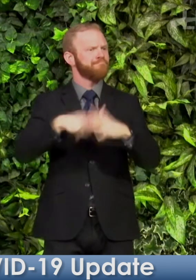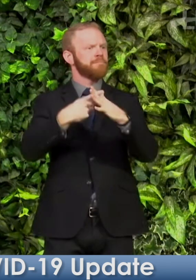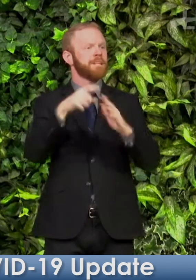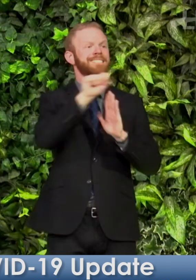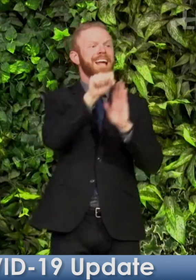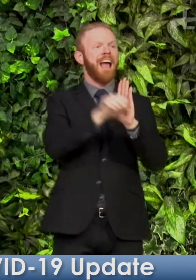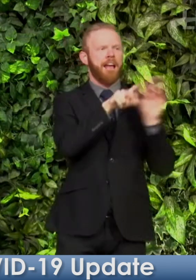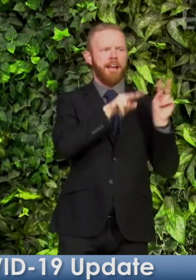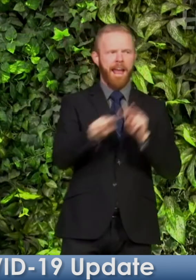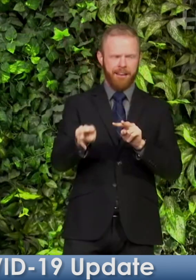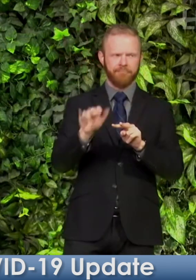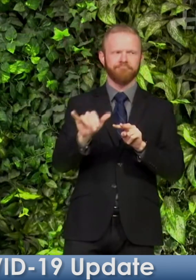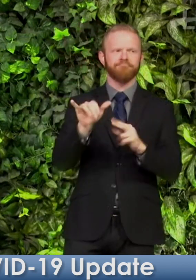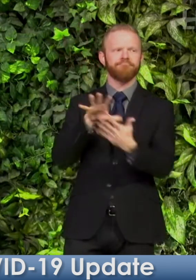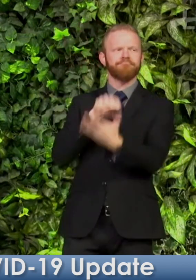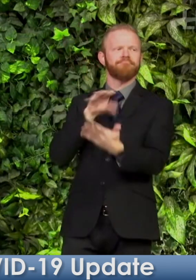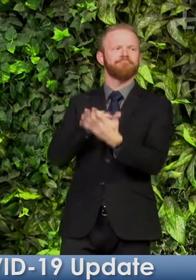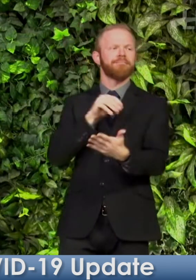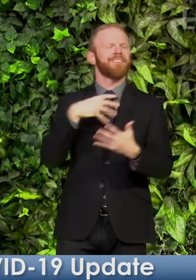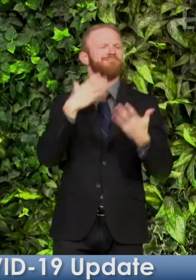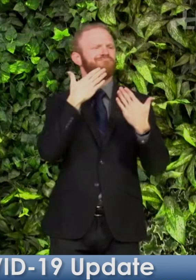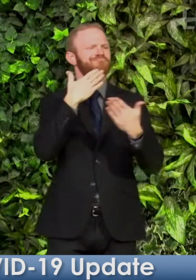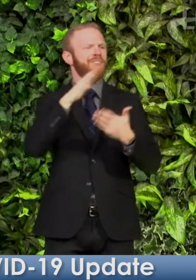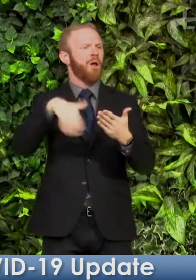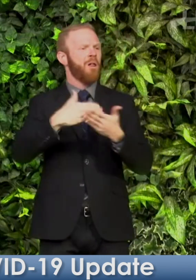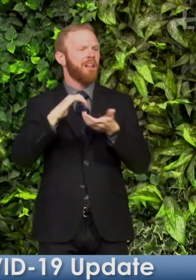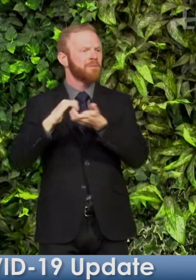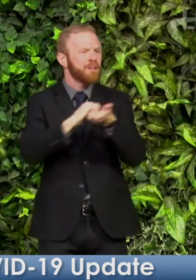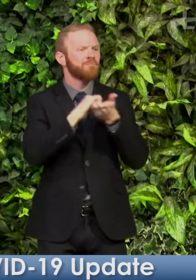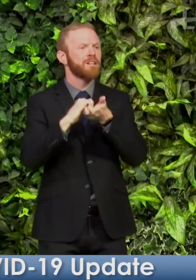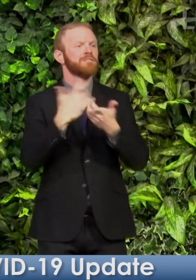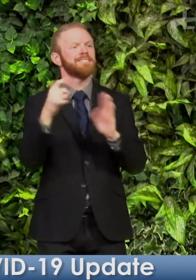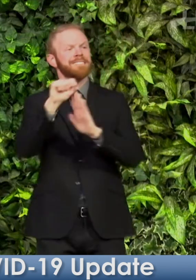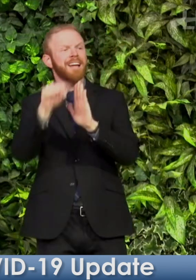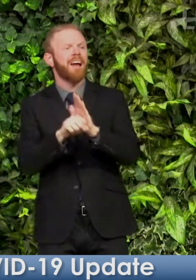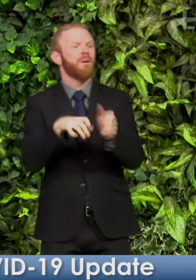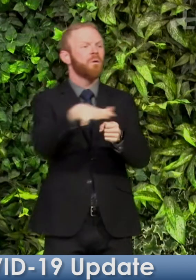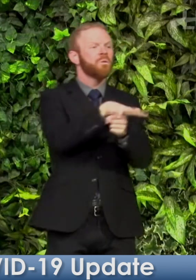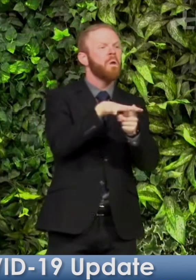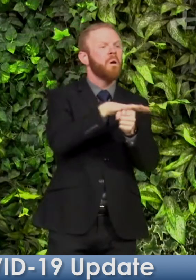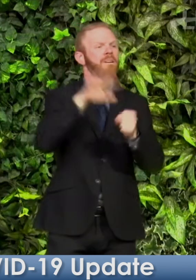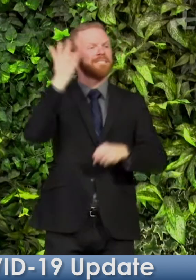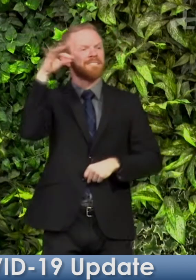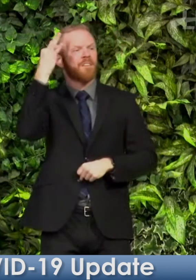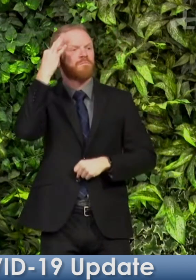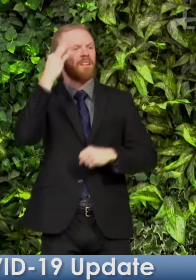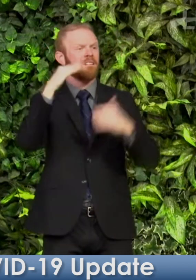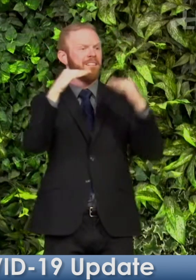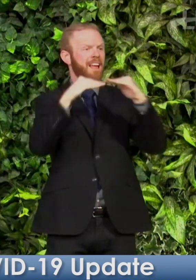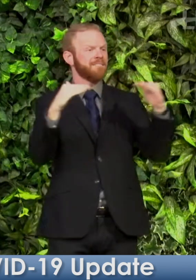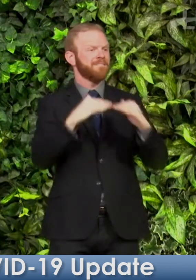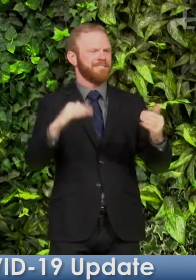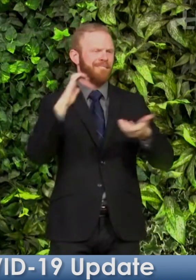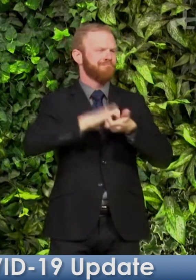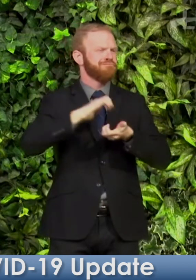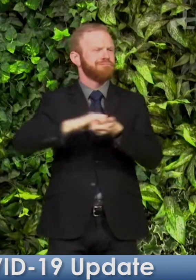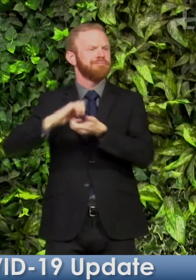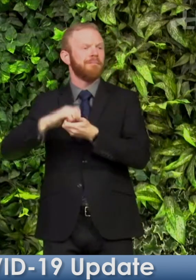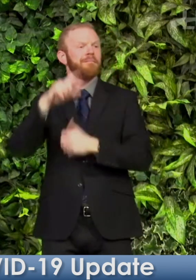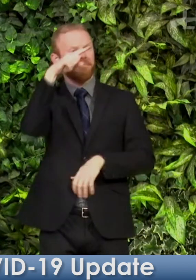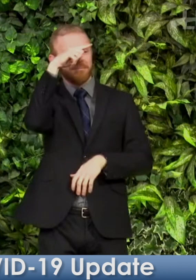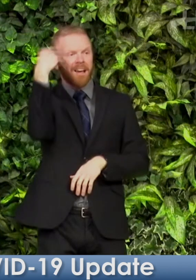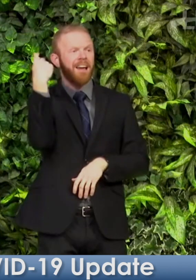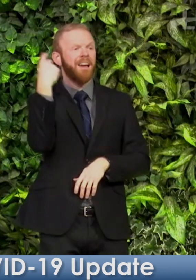state, local, and federal government to be able to make this happen so that our Black, Latinx, and API communities get the vaccines that